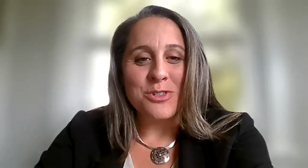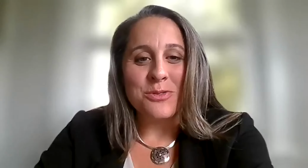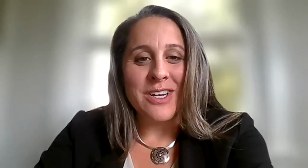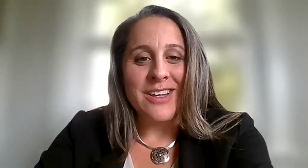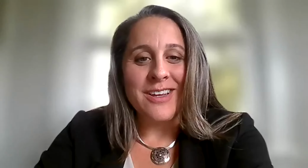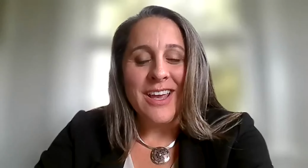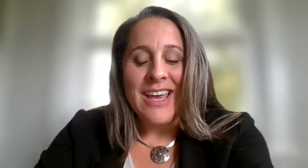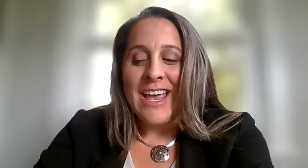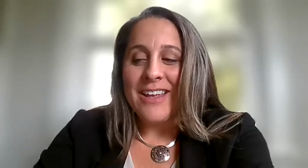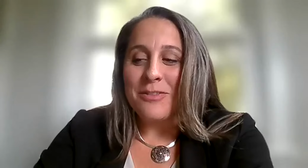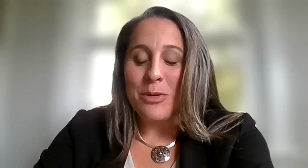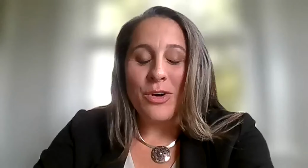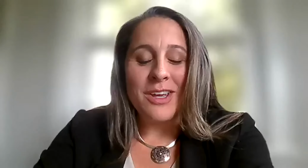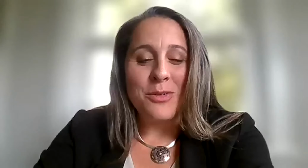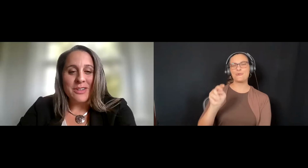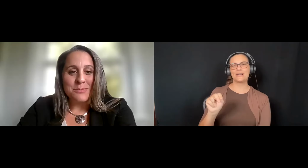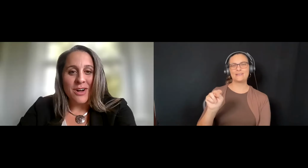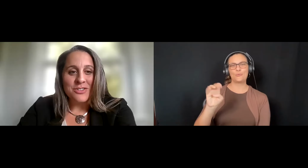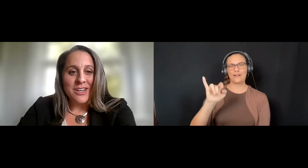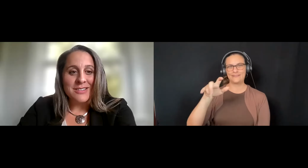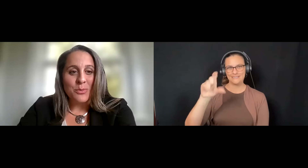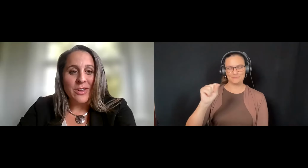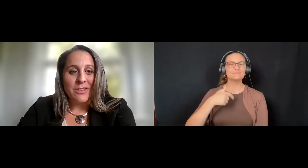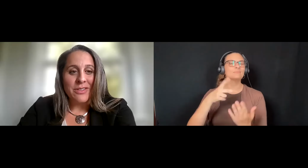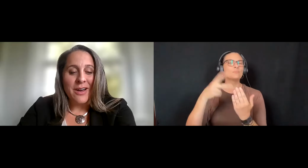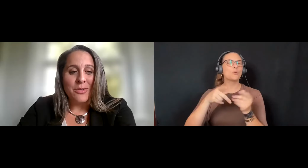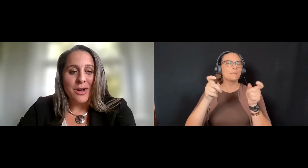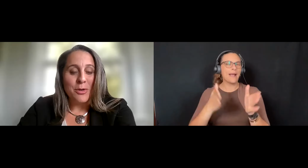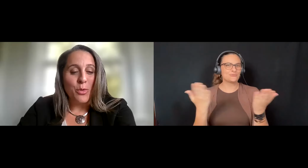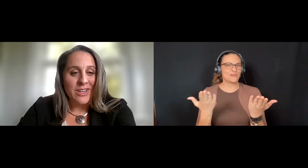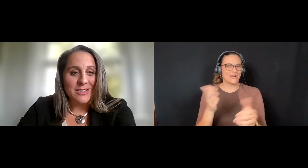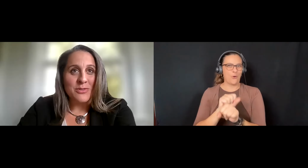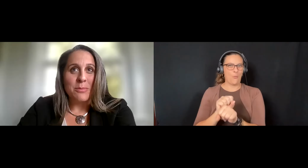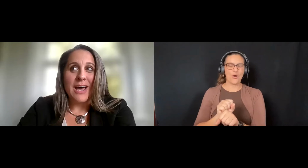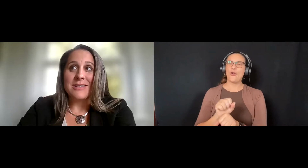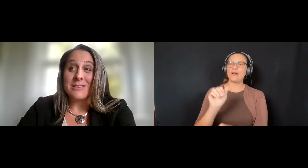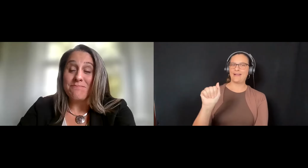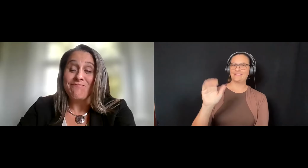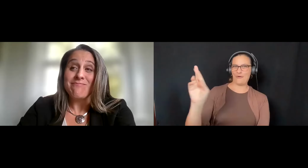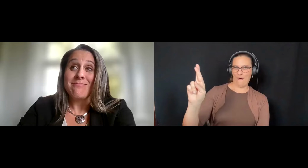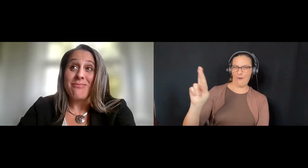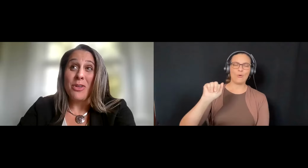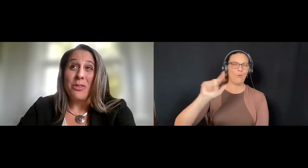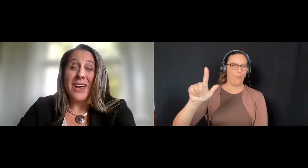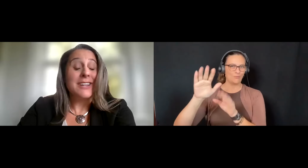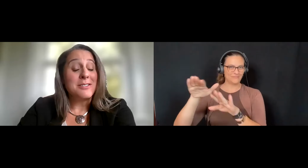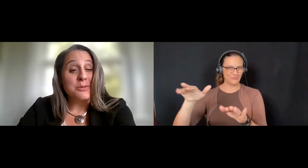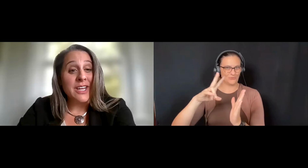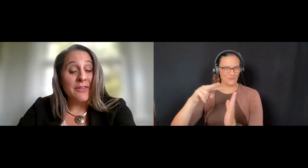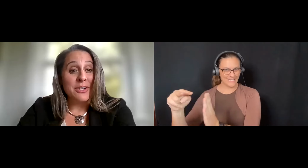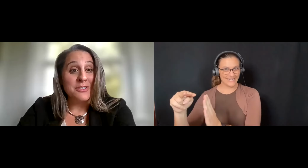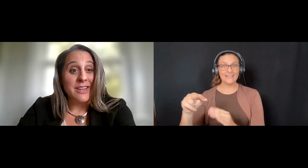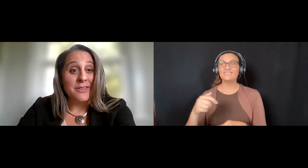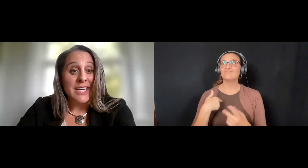with All Children Reading and have been working on these projects with our awardees for the past, I guess